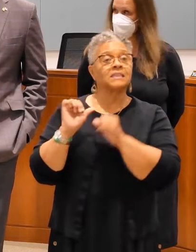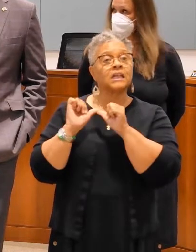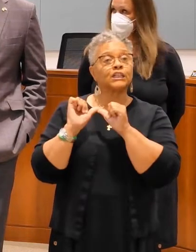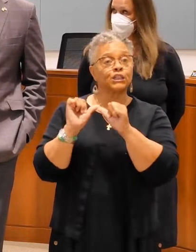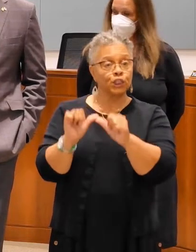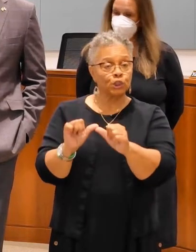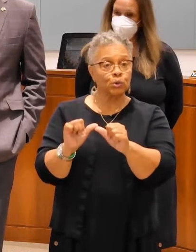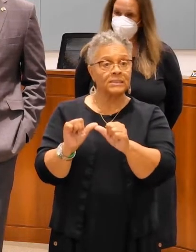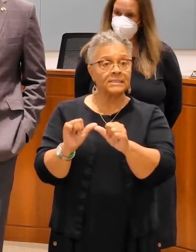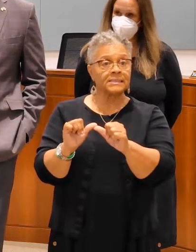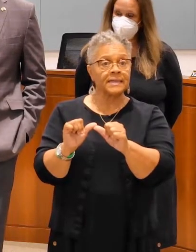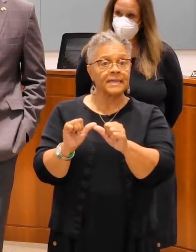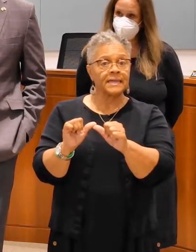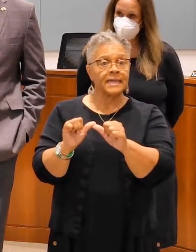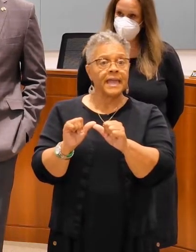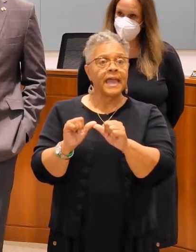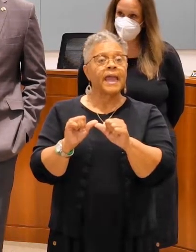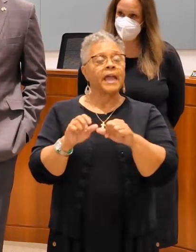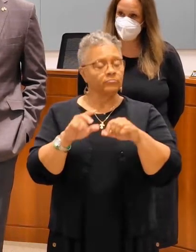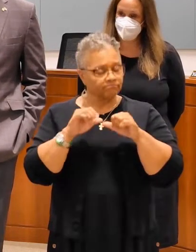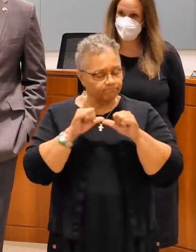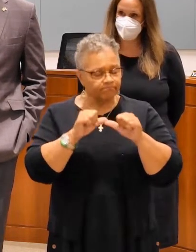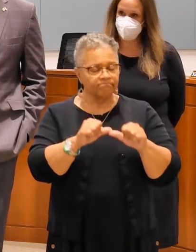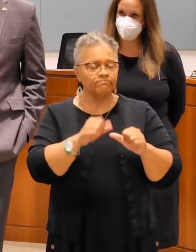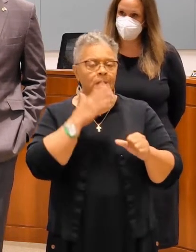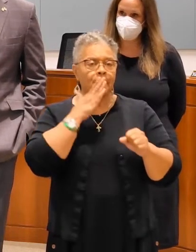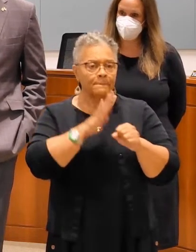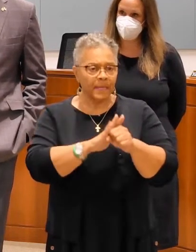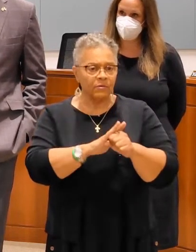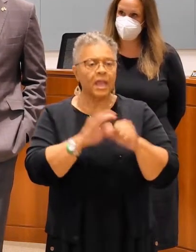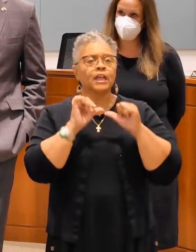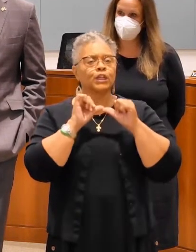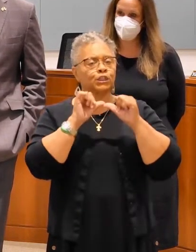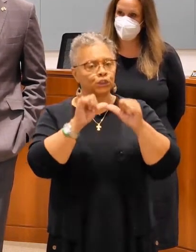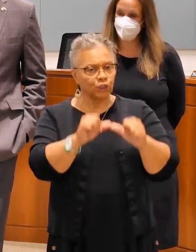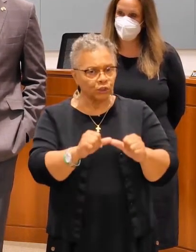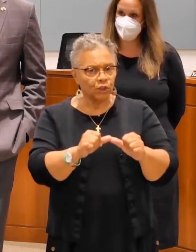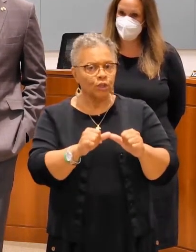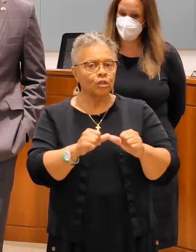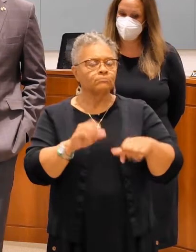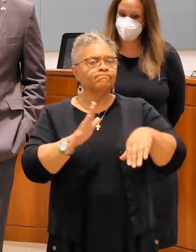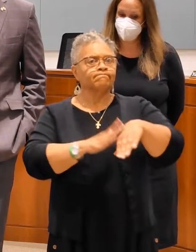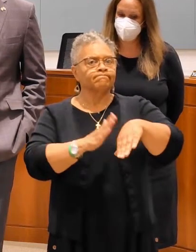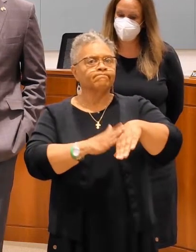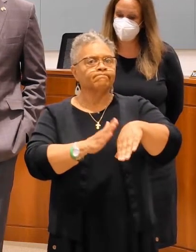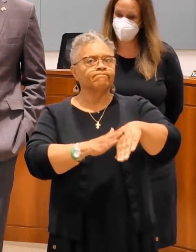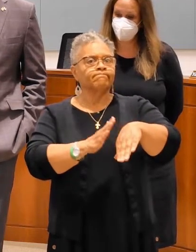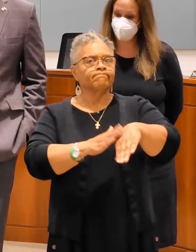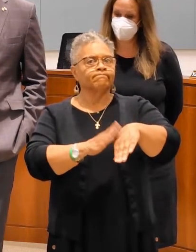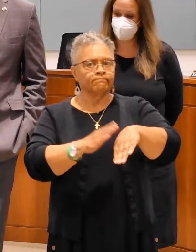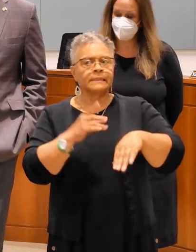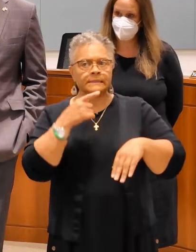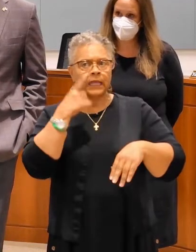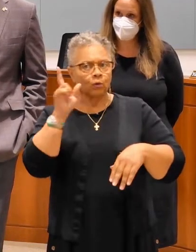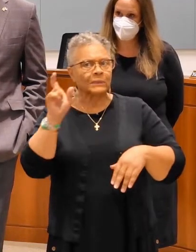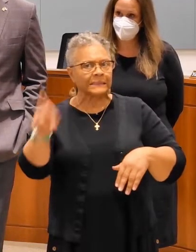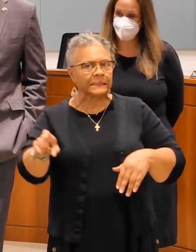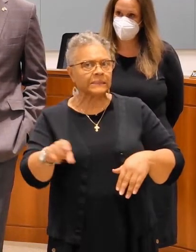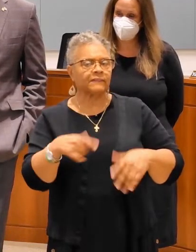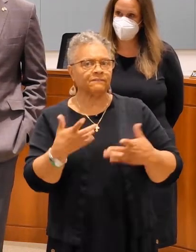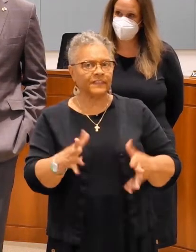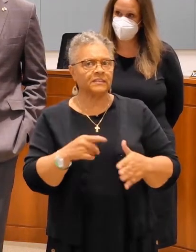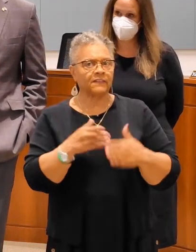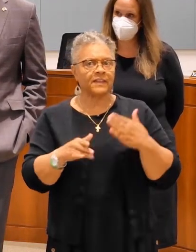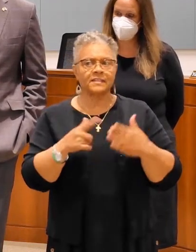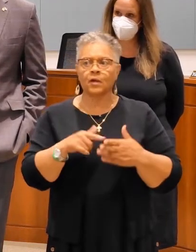continuous and straightforward commitment and continued ringing the bell that we need to get this done. I want to thank